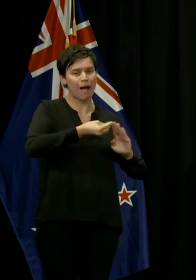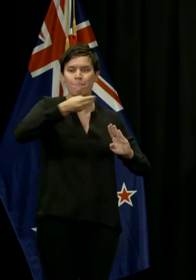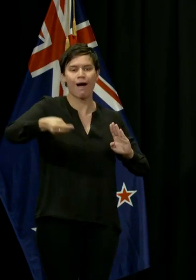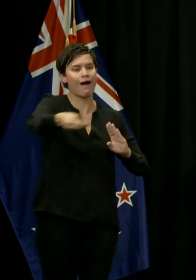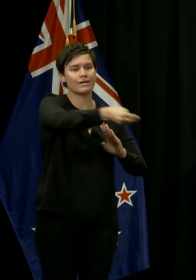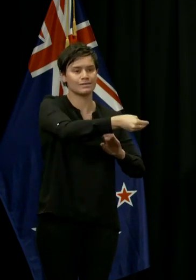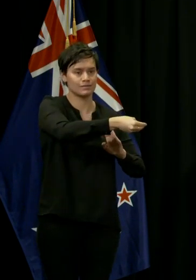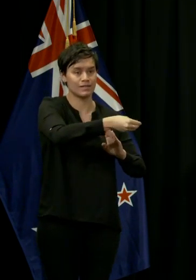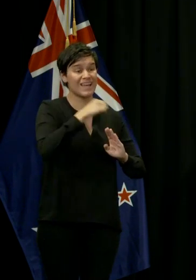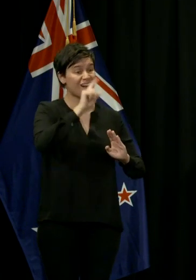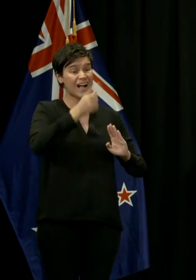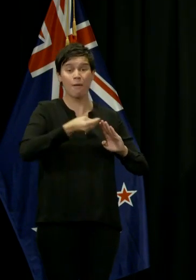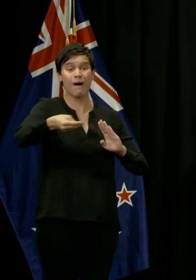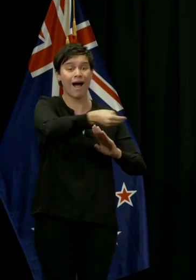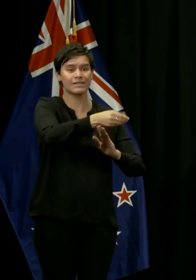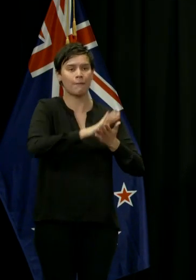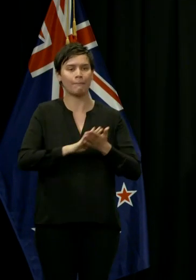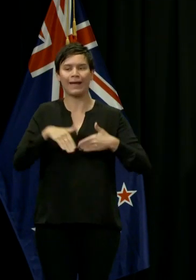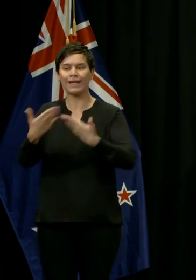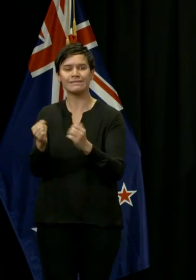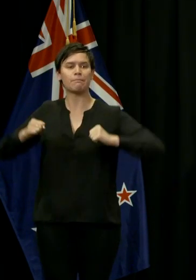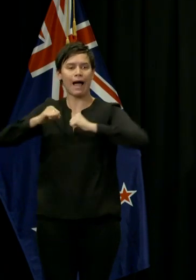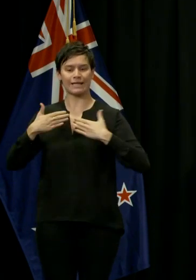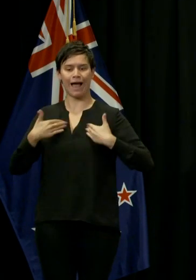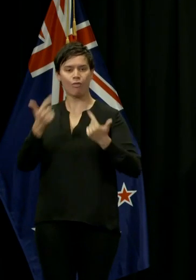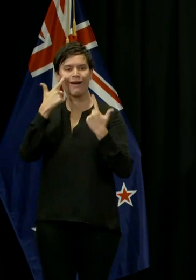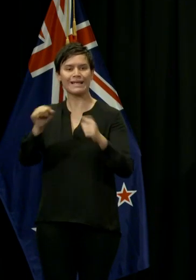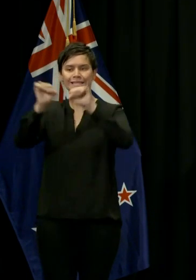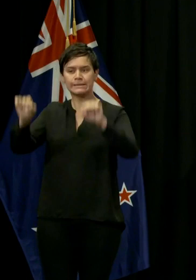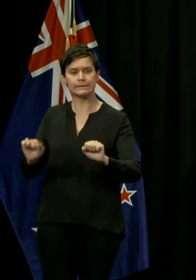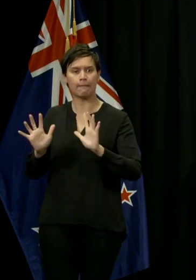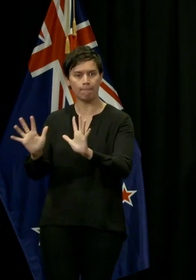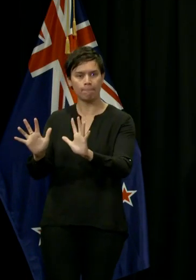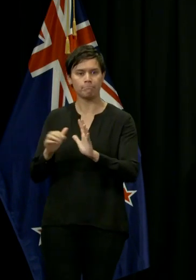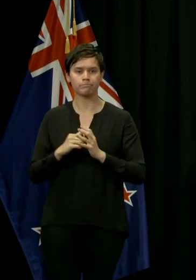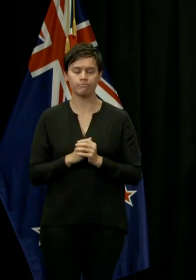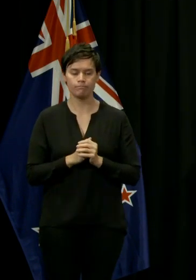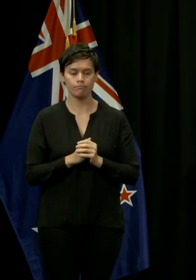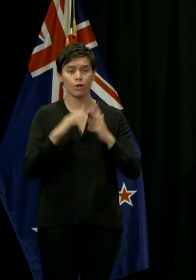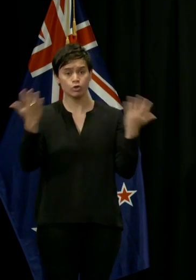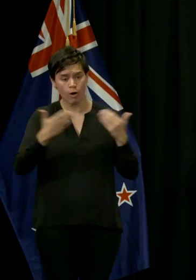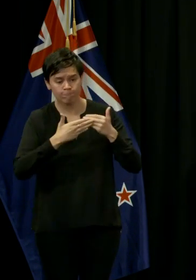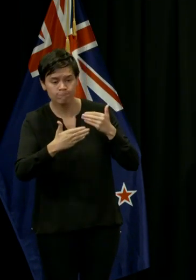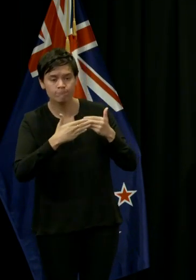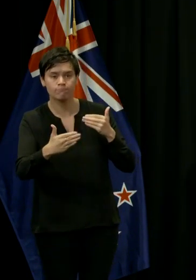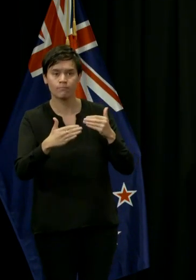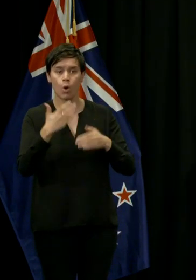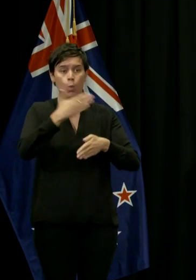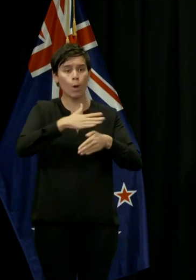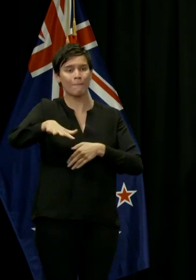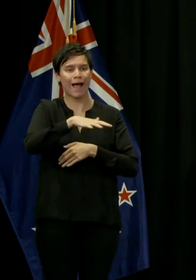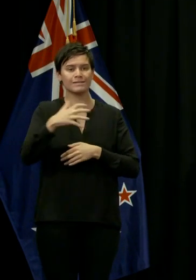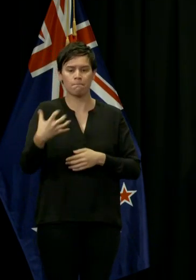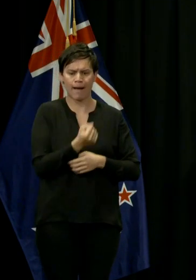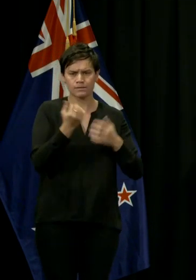chance. Over the next 48 hours, every workplace must implement alternative ways of working.